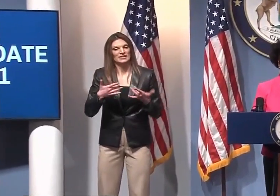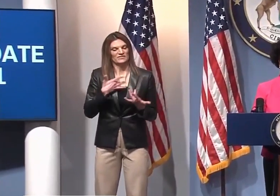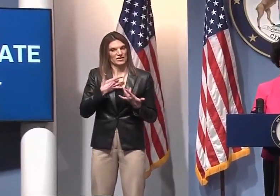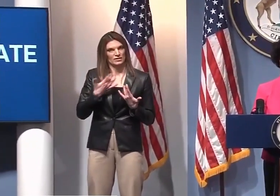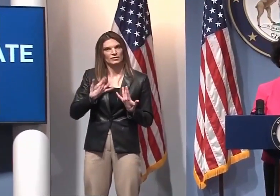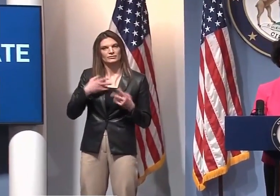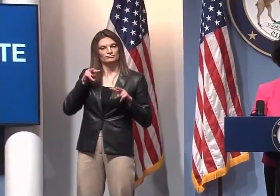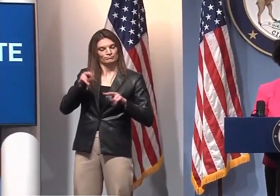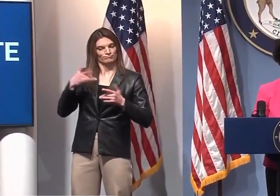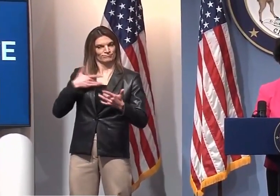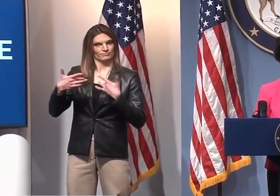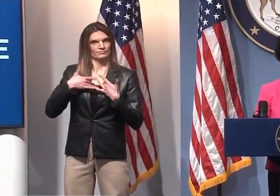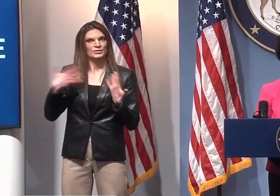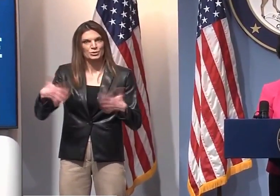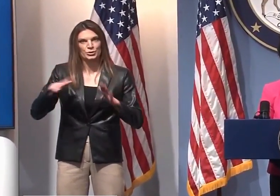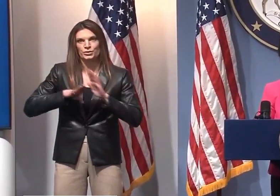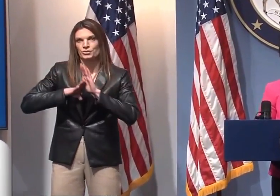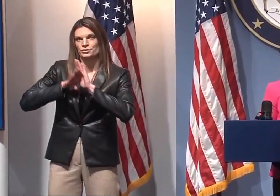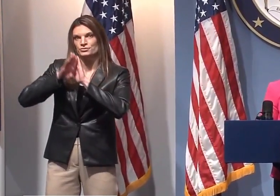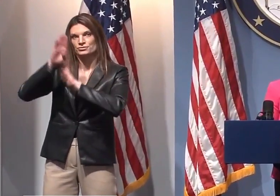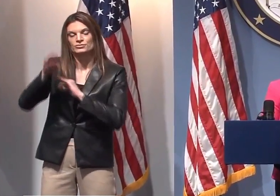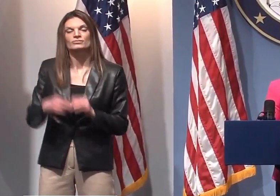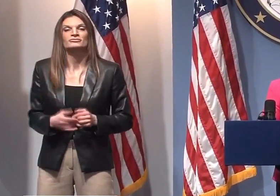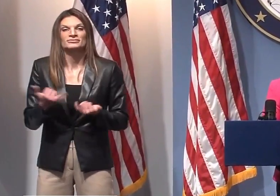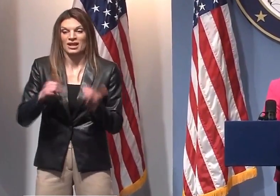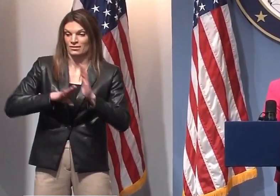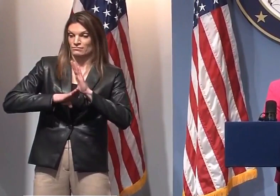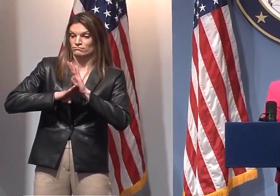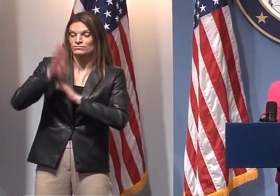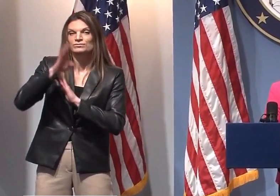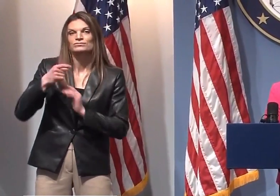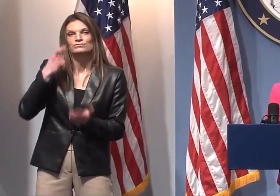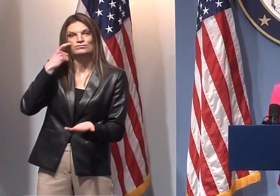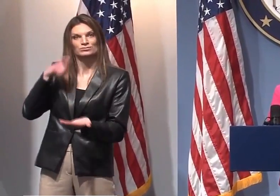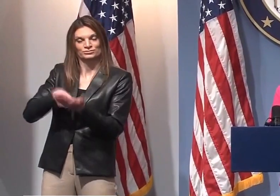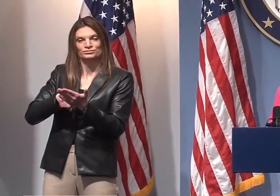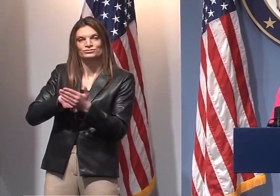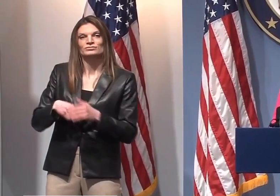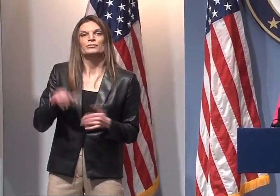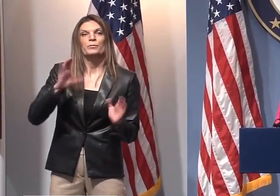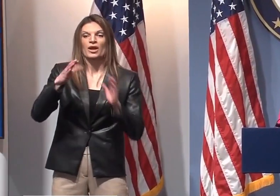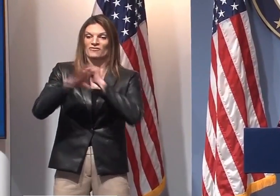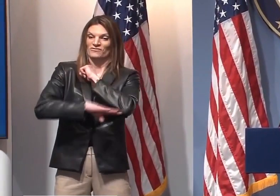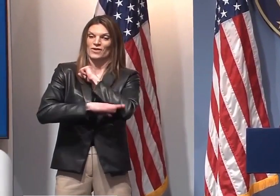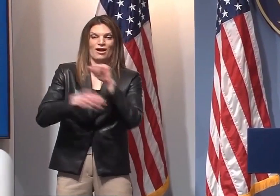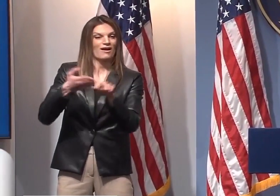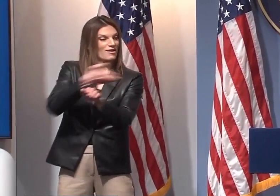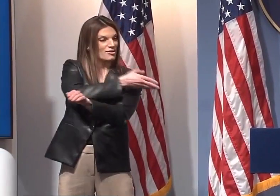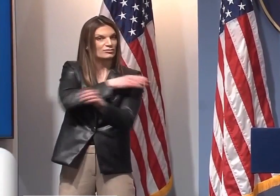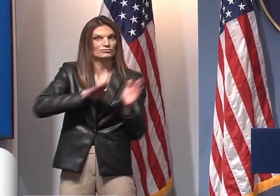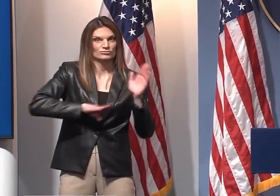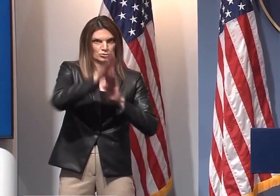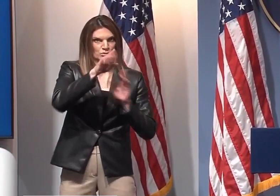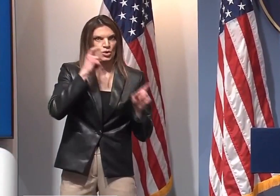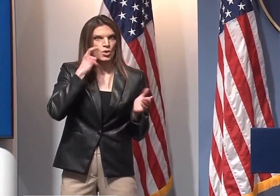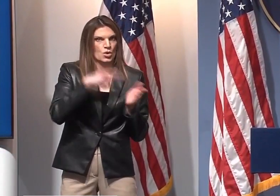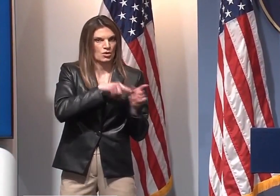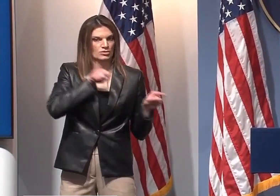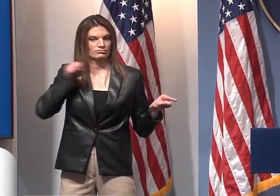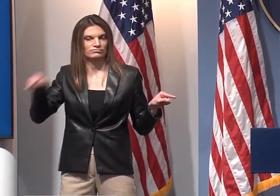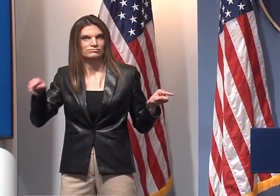we surpassed the COVID-19 case and hospitalization rates that we saw in the fall. Right now, Michigan